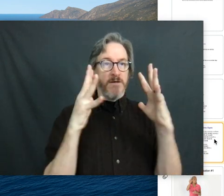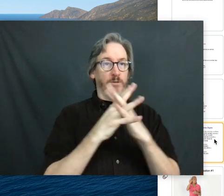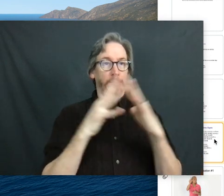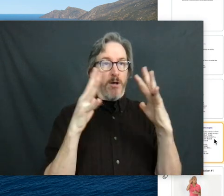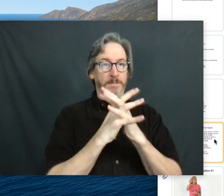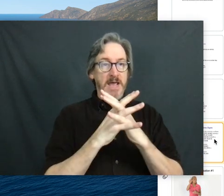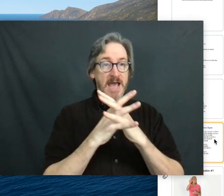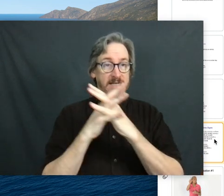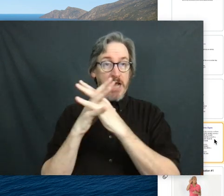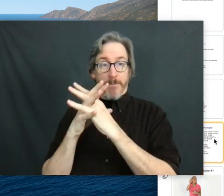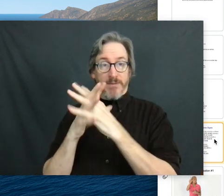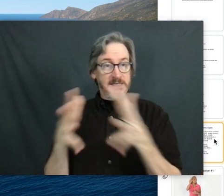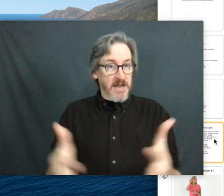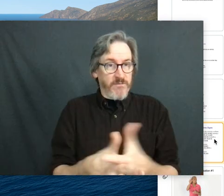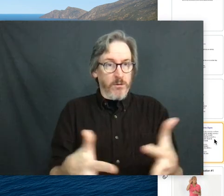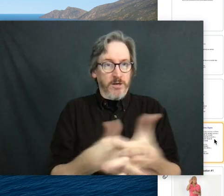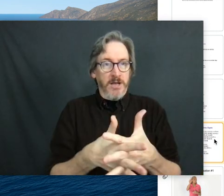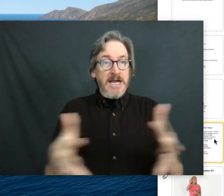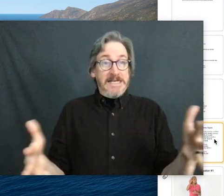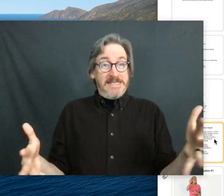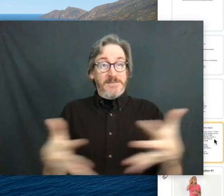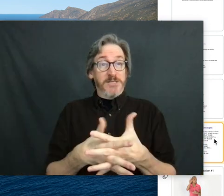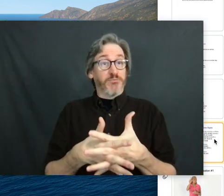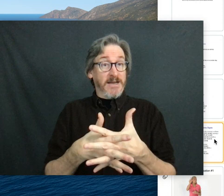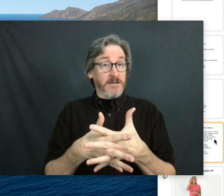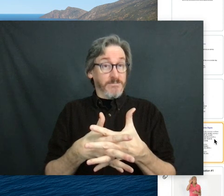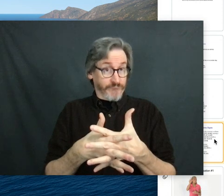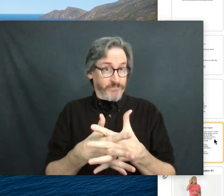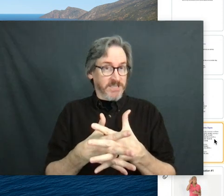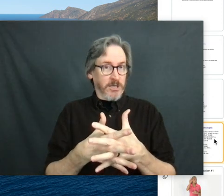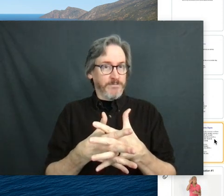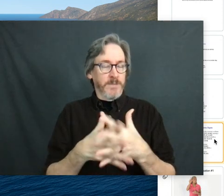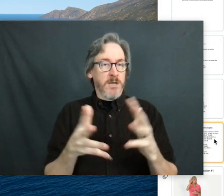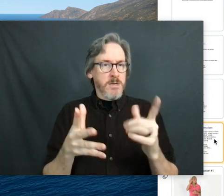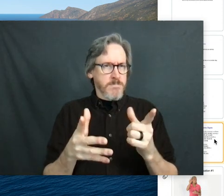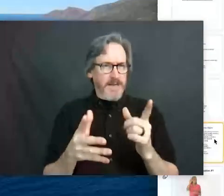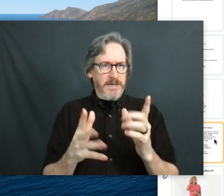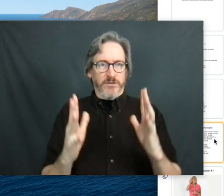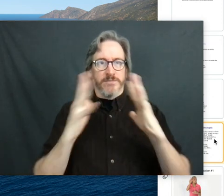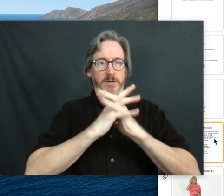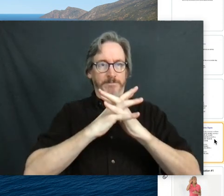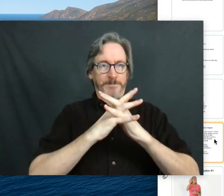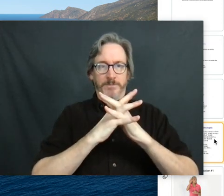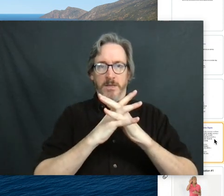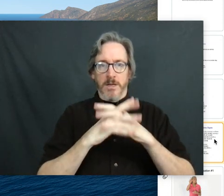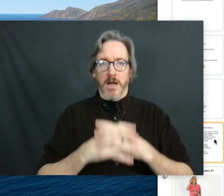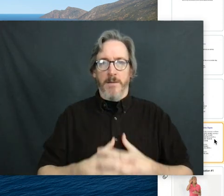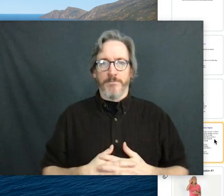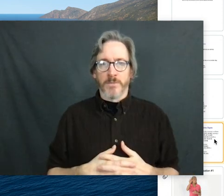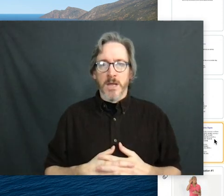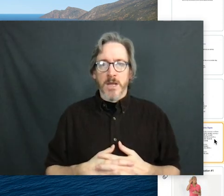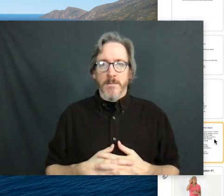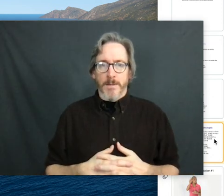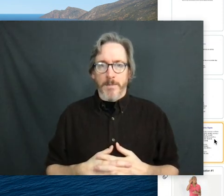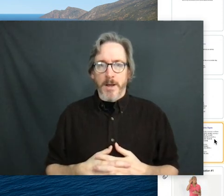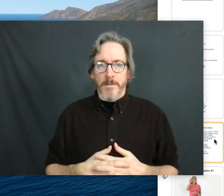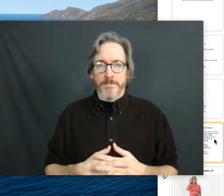Right? Football. And it's up. It's not forward, because this means pregnant. So big difference, right?